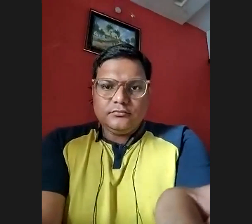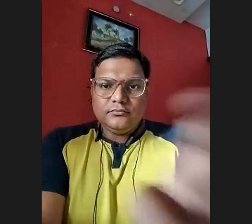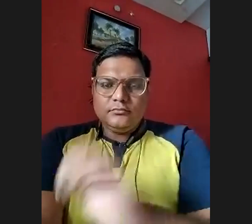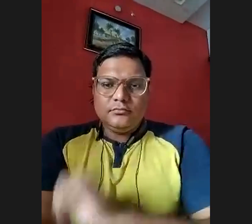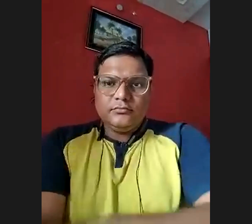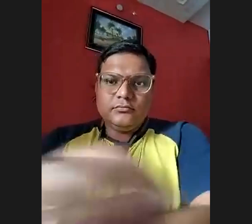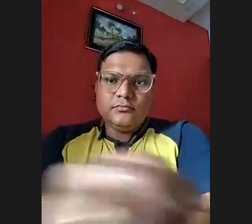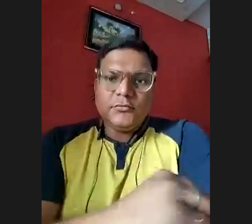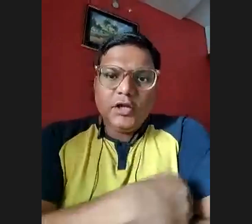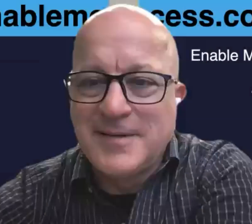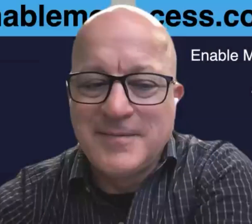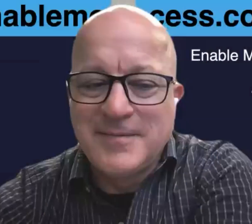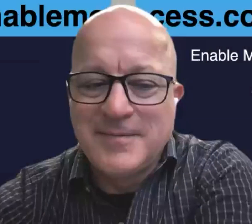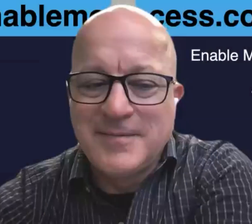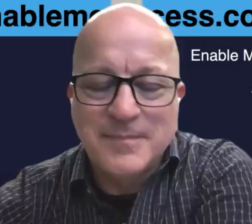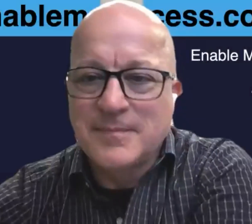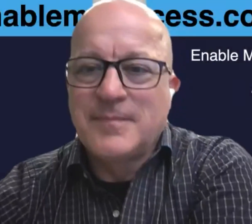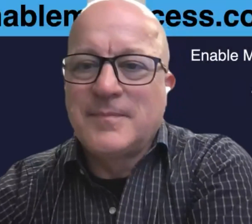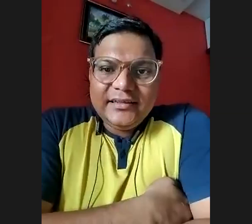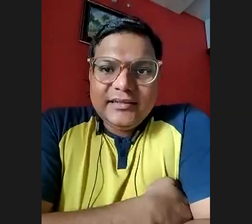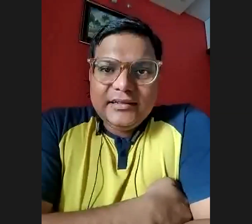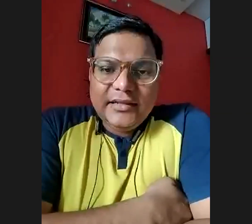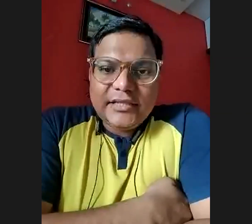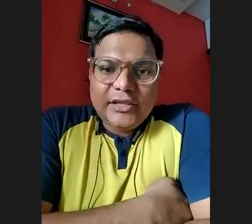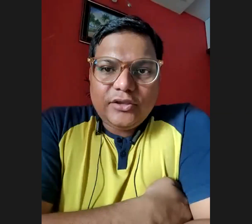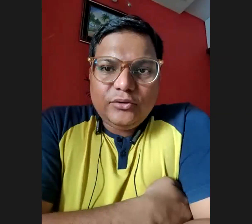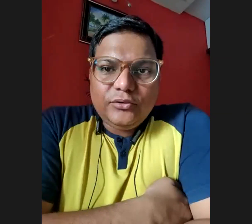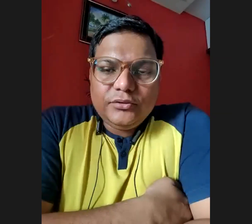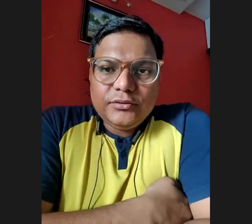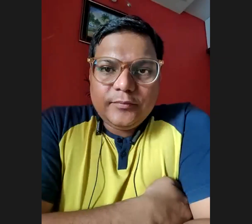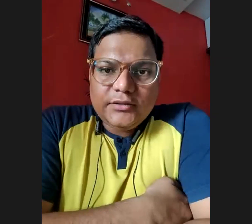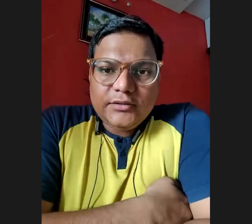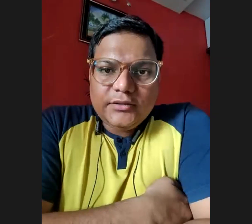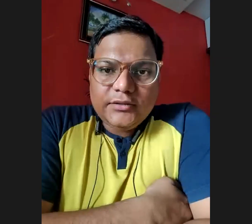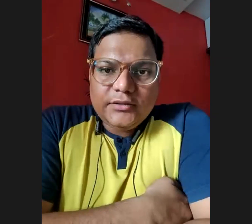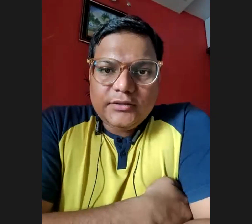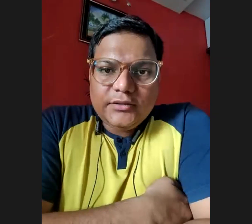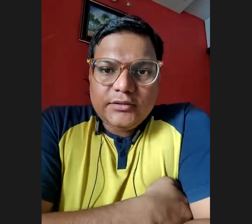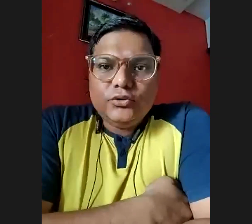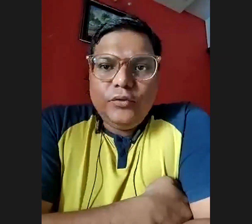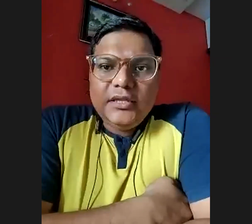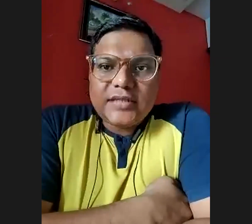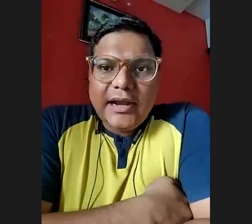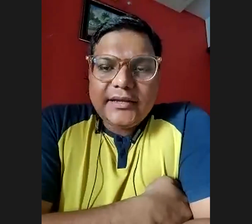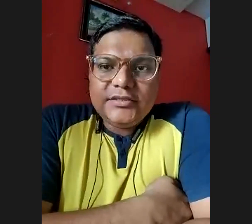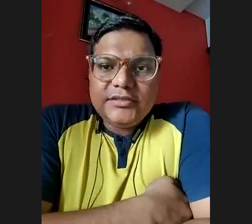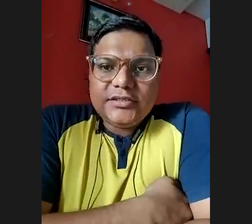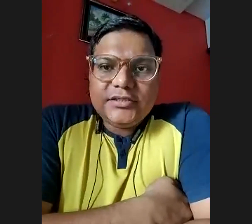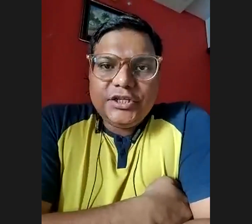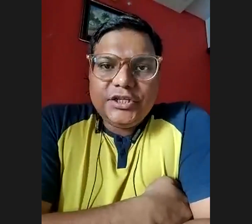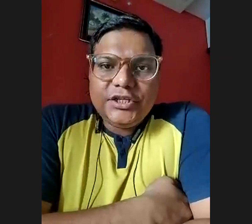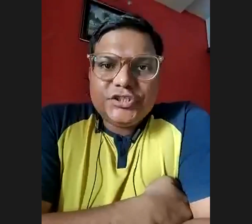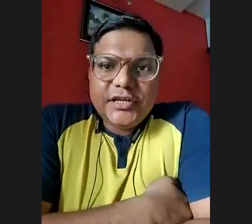Yes. Much better. We can hear you now, sir. We can hear you. Yeah. Oh, all right. Yeah, so we started